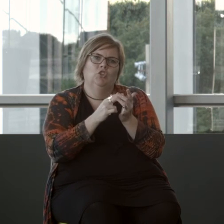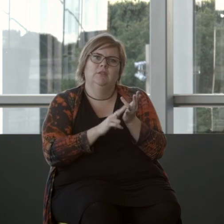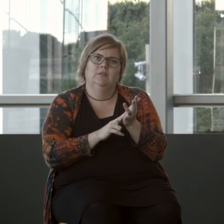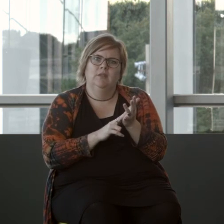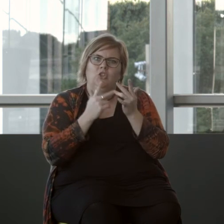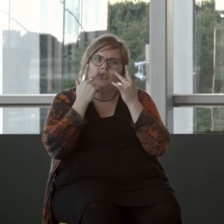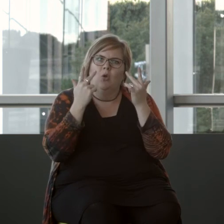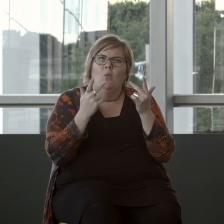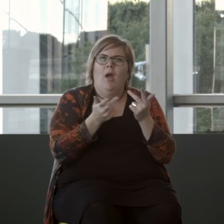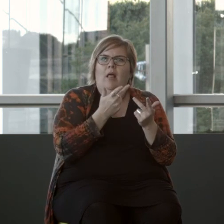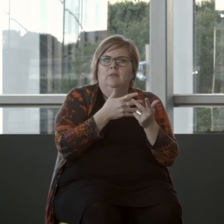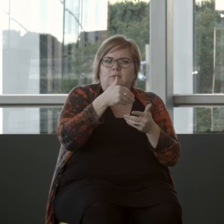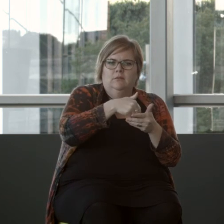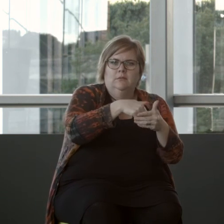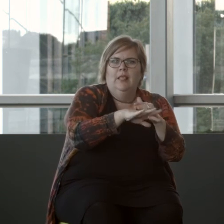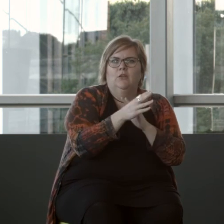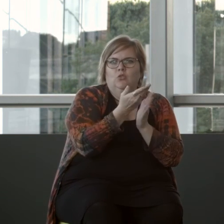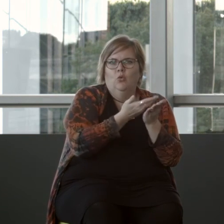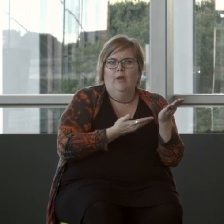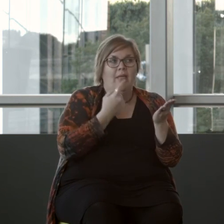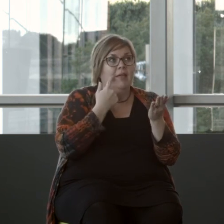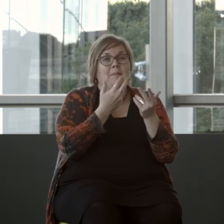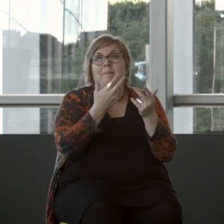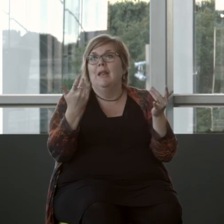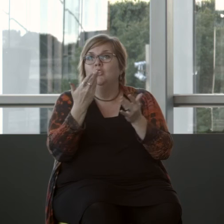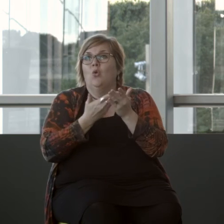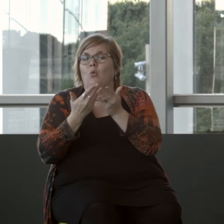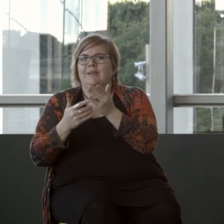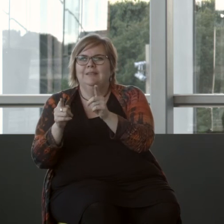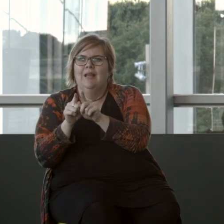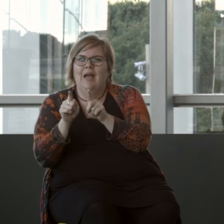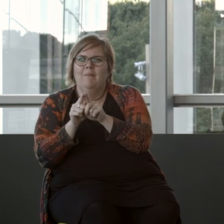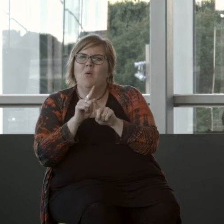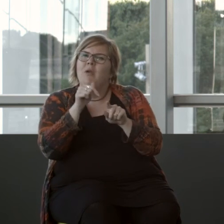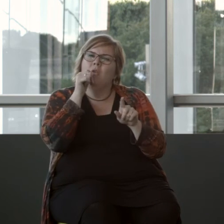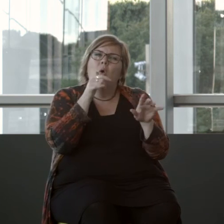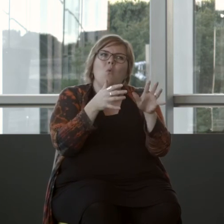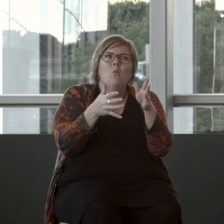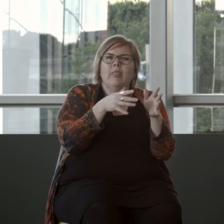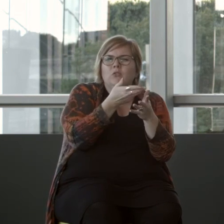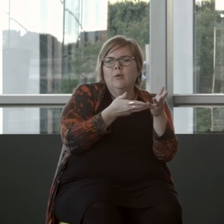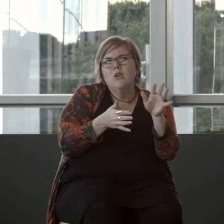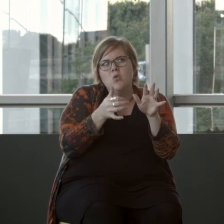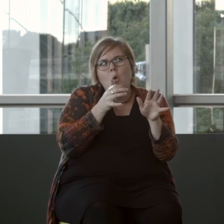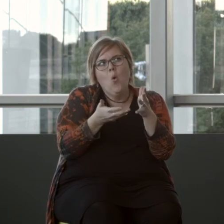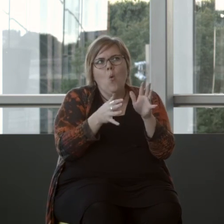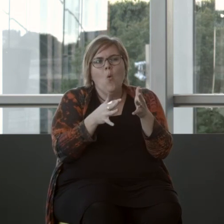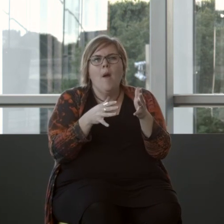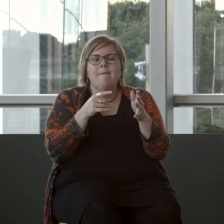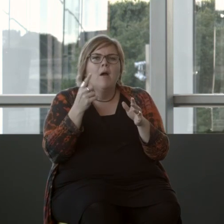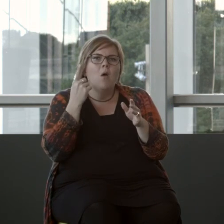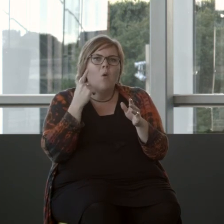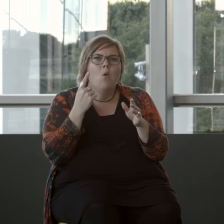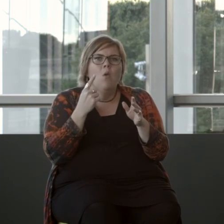what else was in the story. And I think there's a lot of stories like that where we generally know the story, but it's been told with a